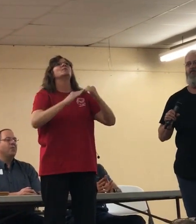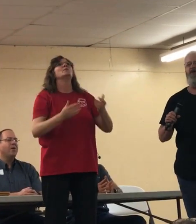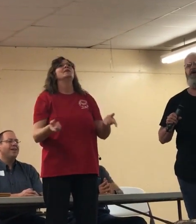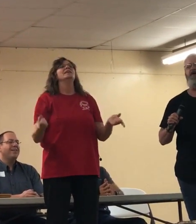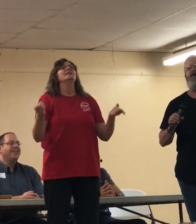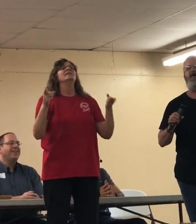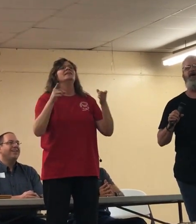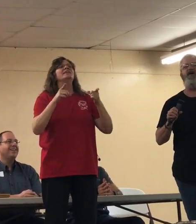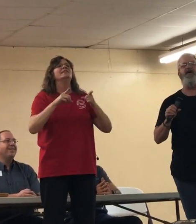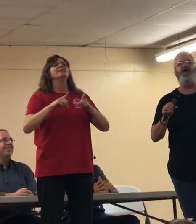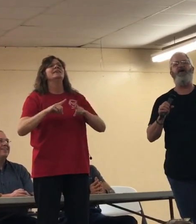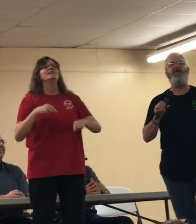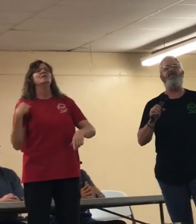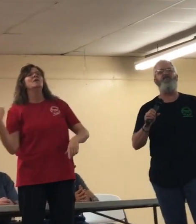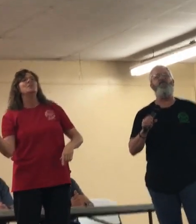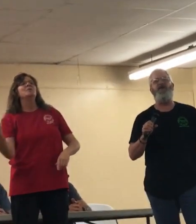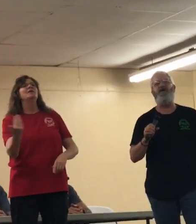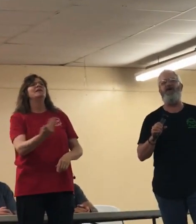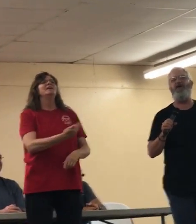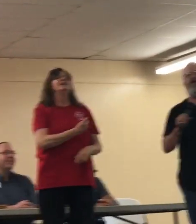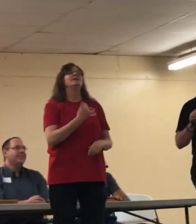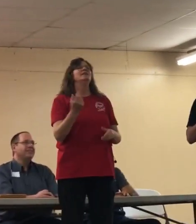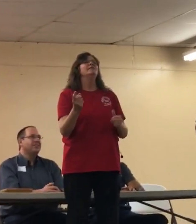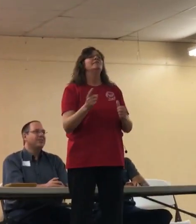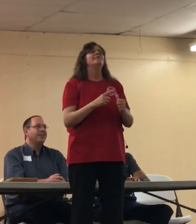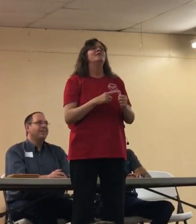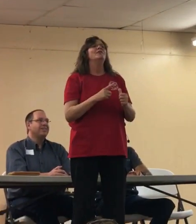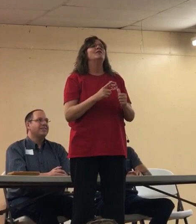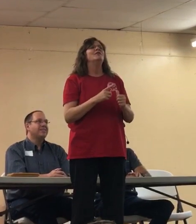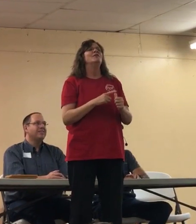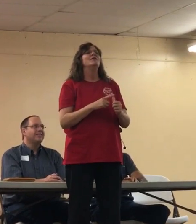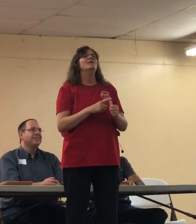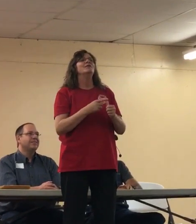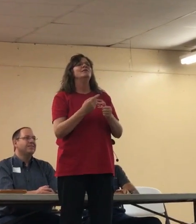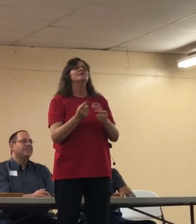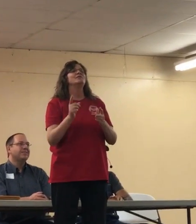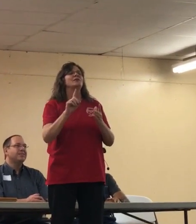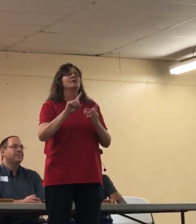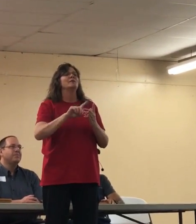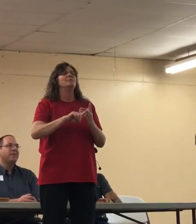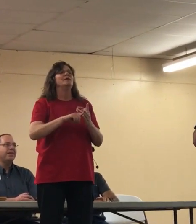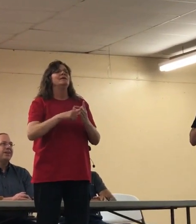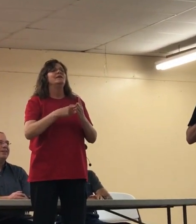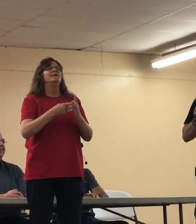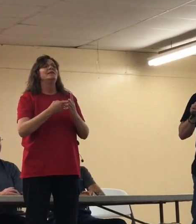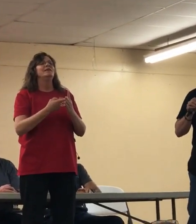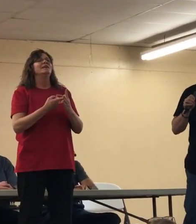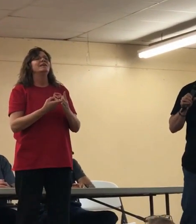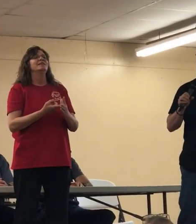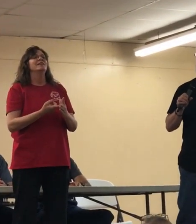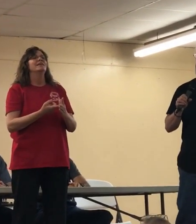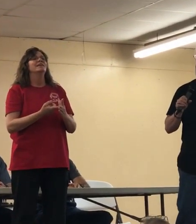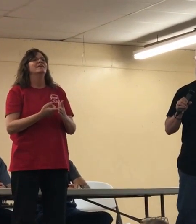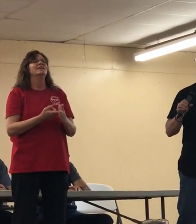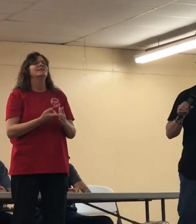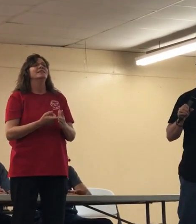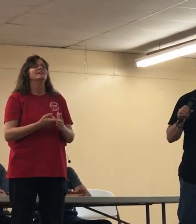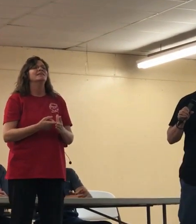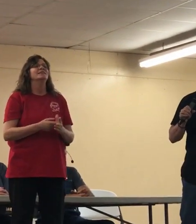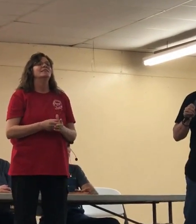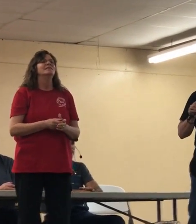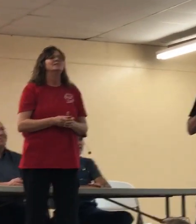than when we first begun.